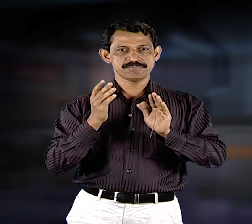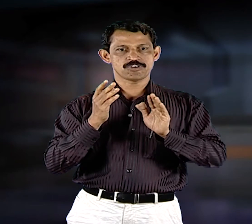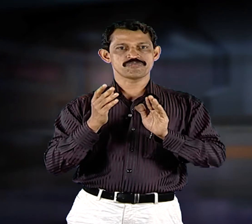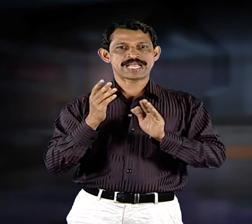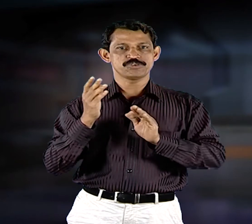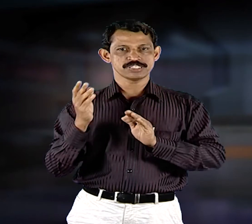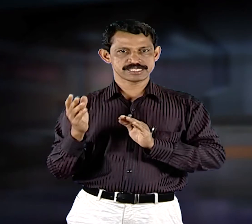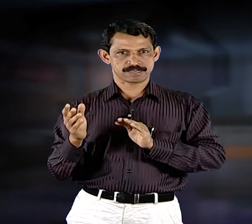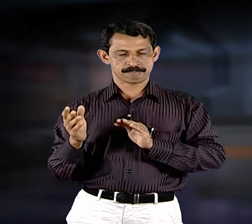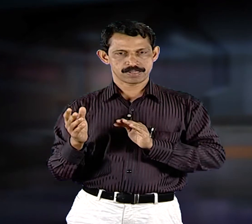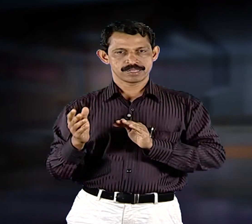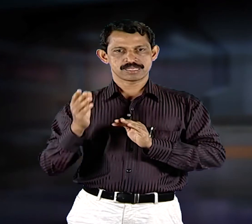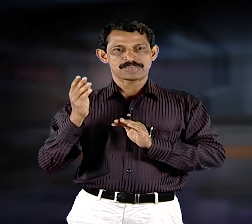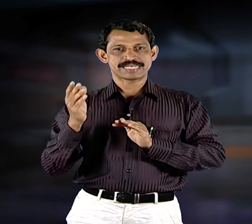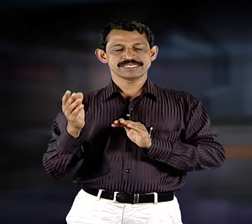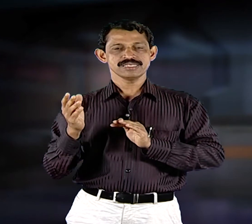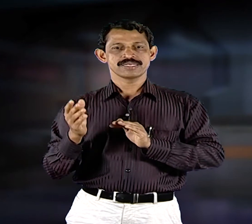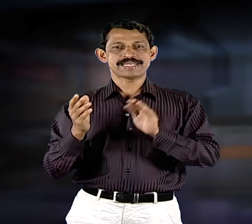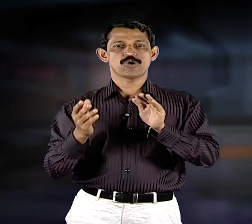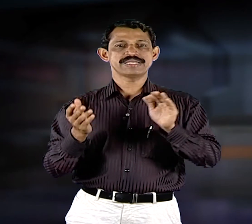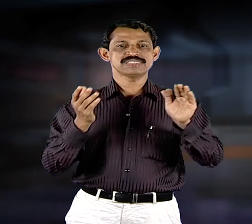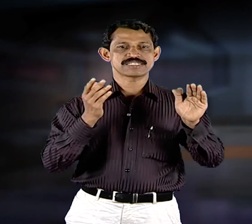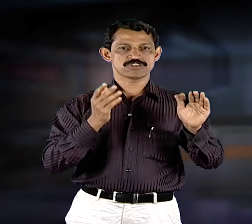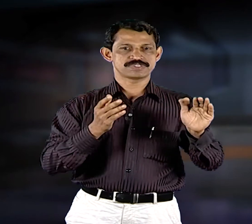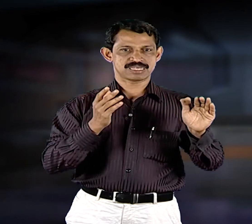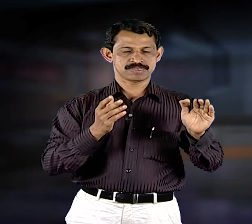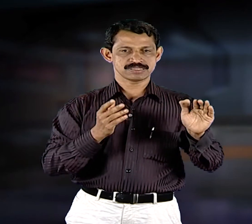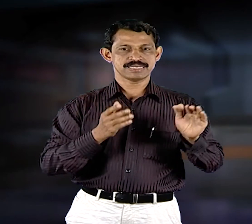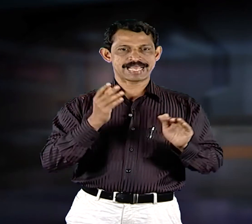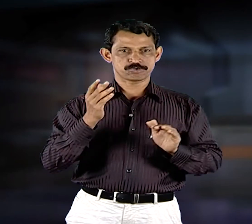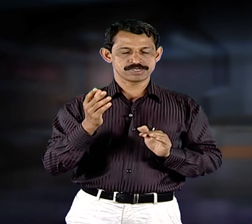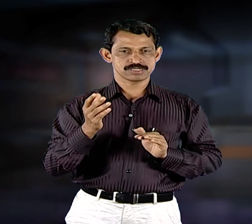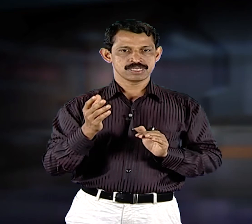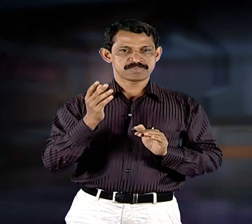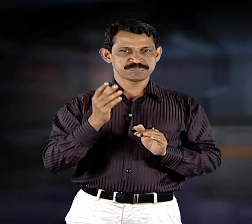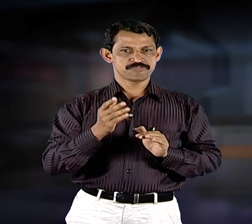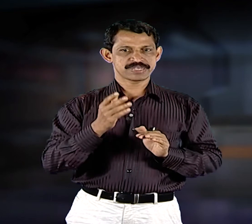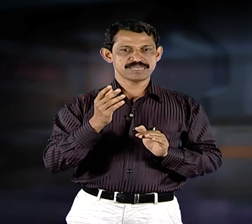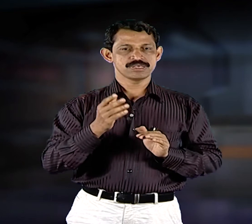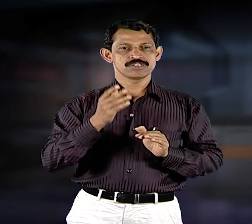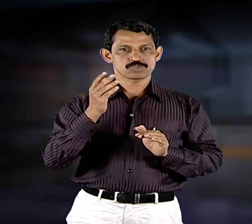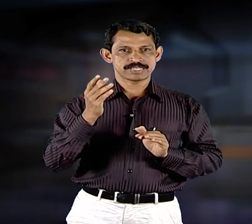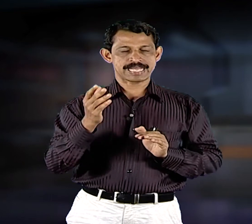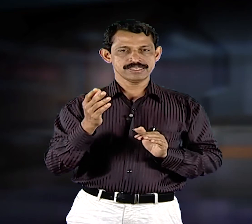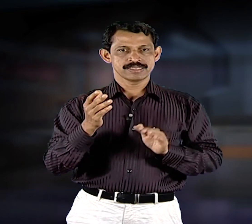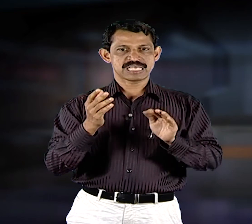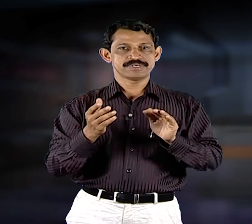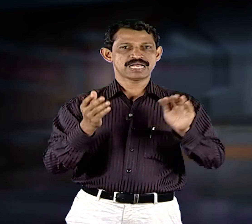of value education. The planning and organization of syllabus in languages must be framed so that they would have